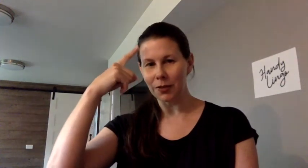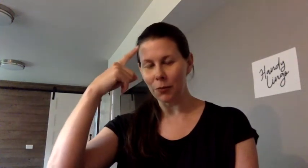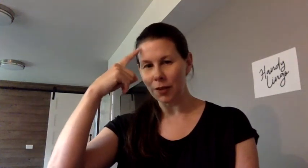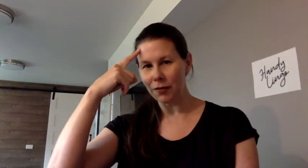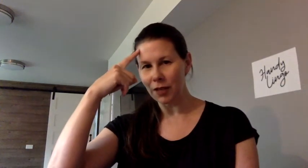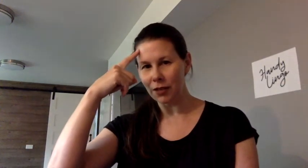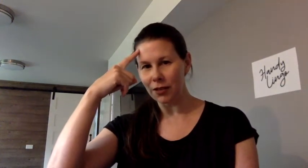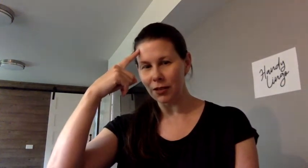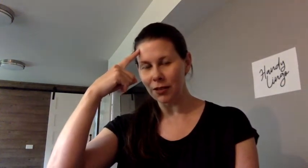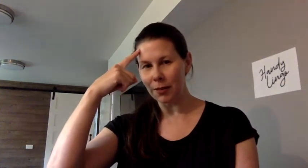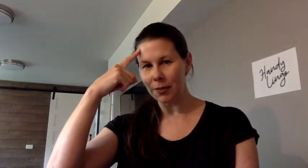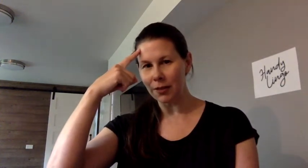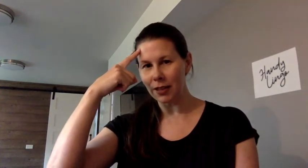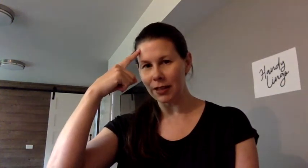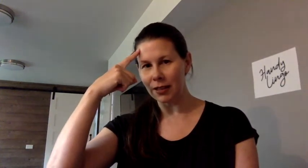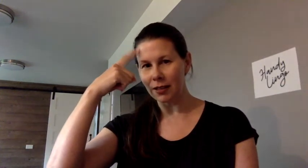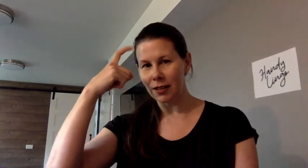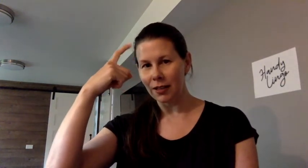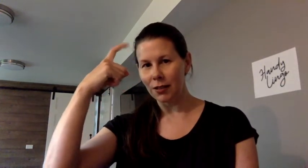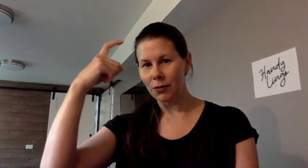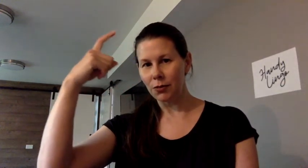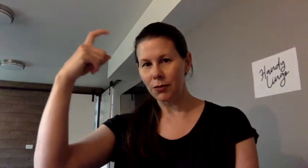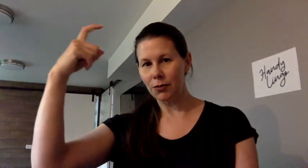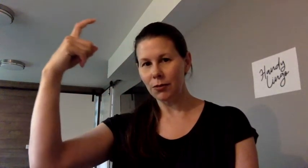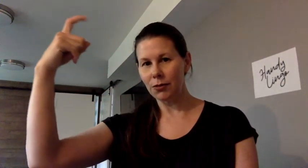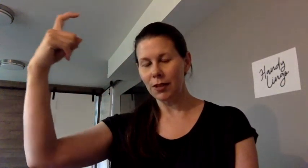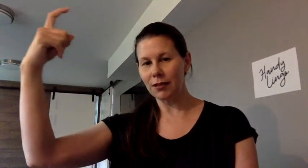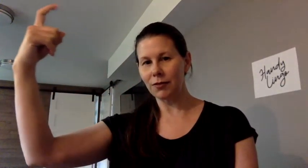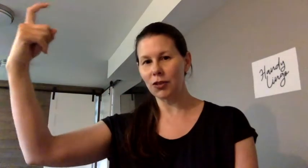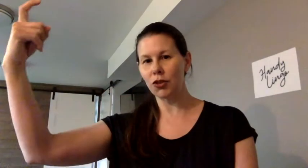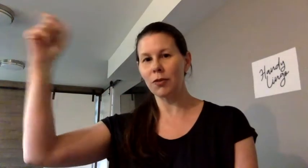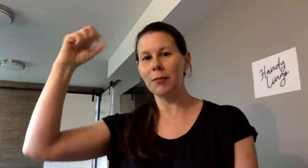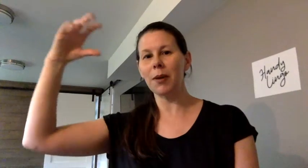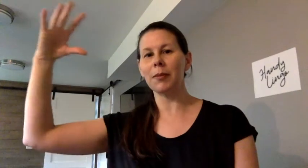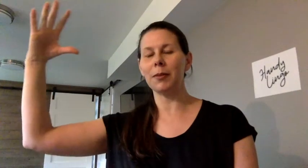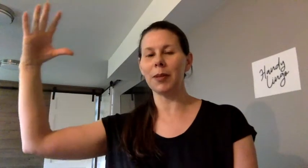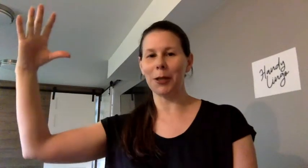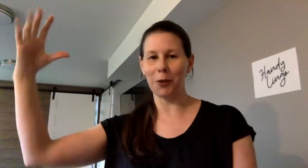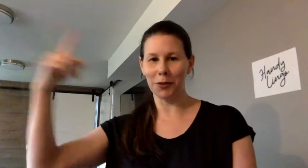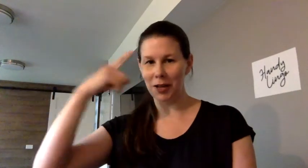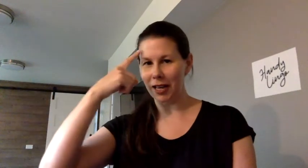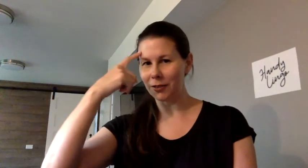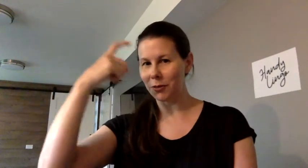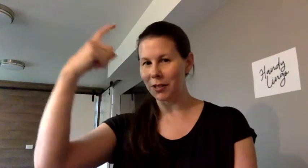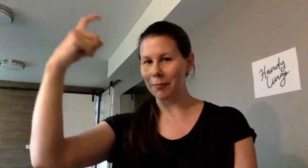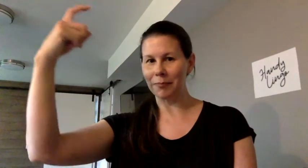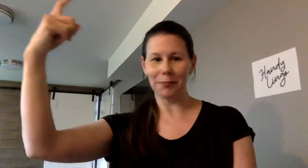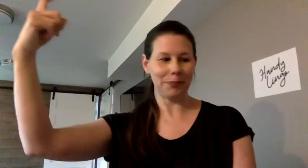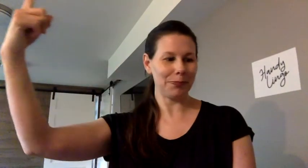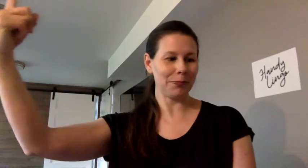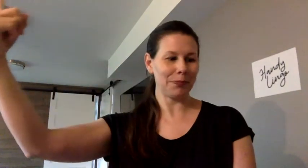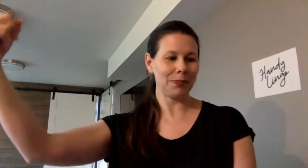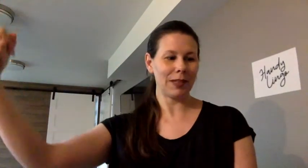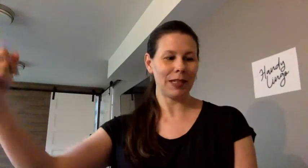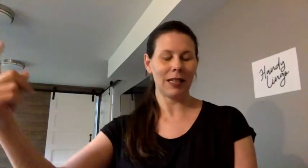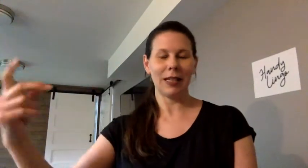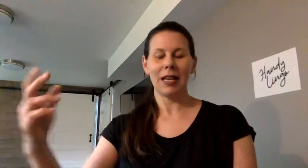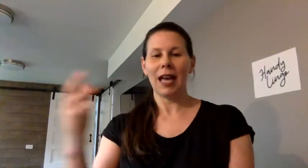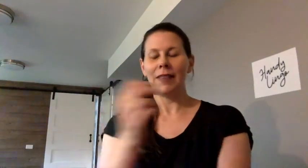one finger to your temple and then do, do, do, do, as if it's a dream bubble appearing over your head. Dream. And then